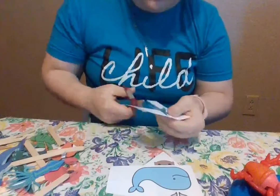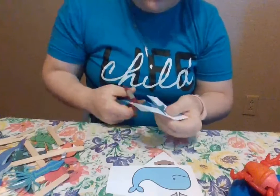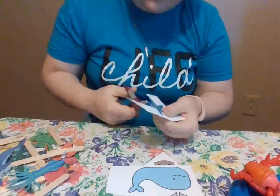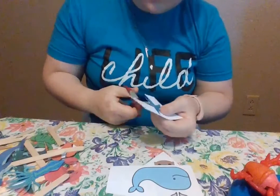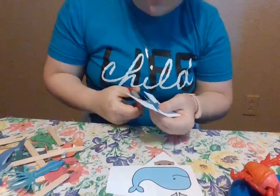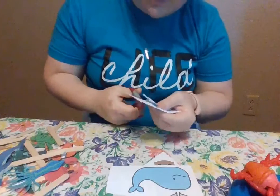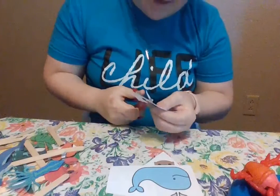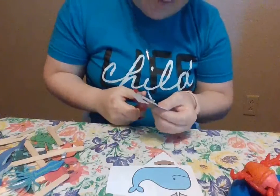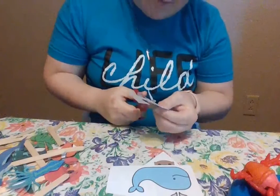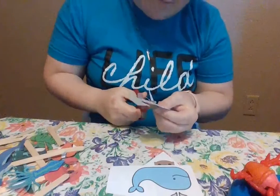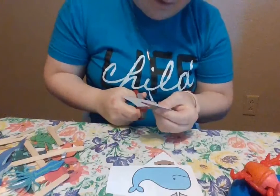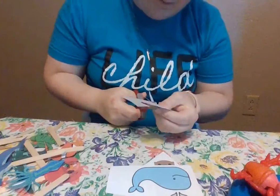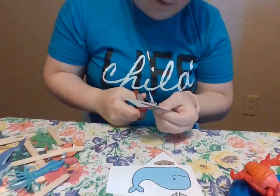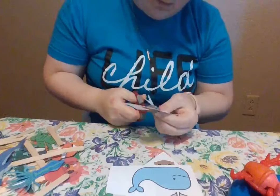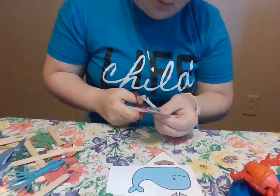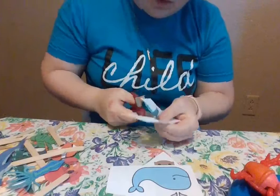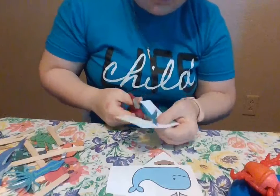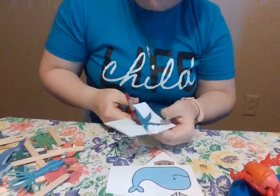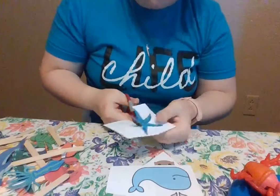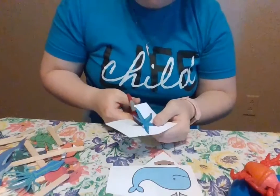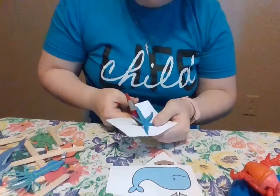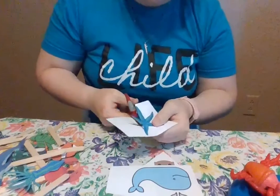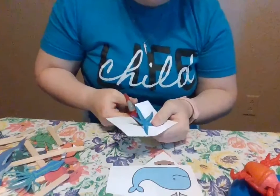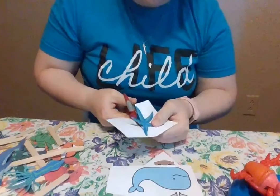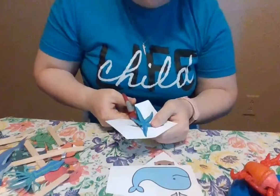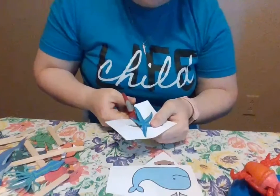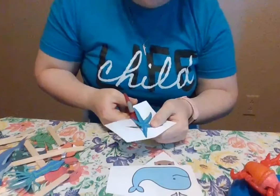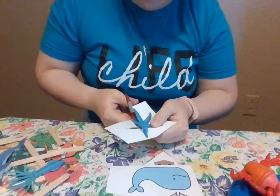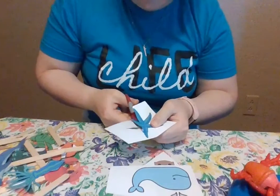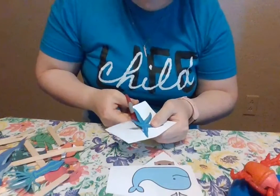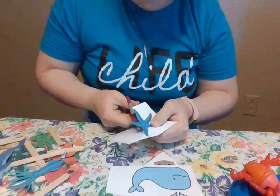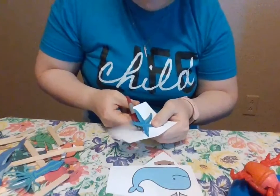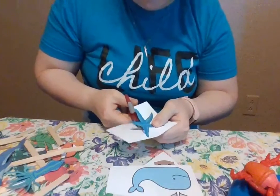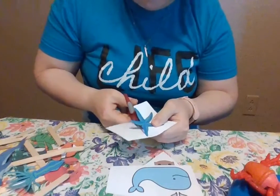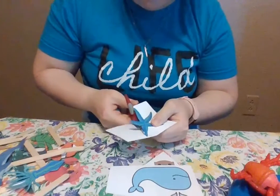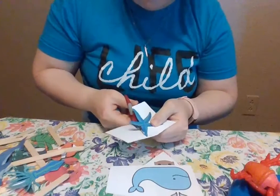Did you guys have a favorite ocean animal that you learned about today?